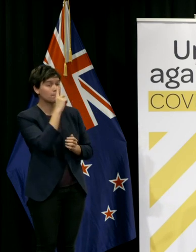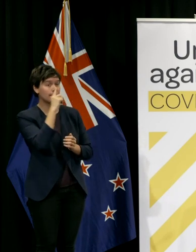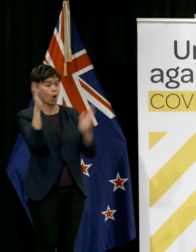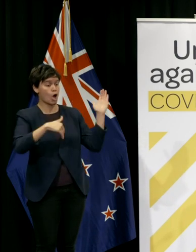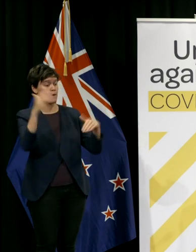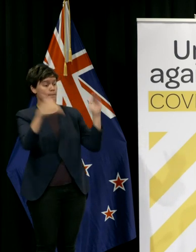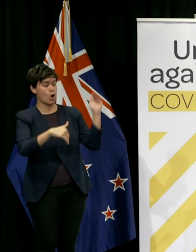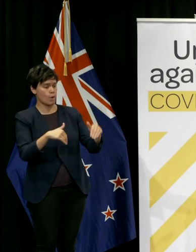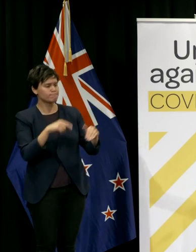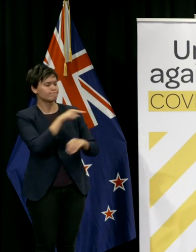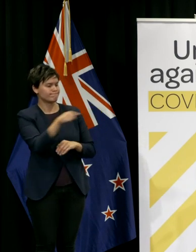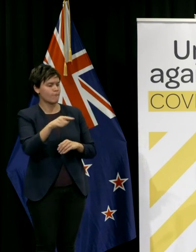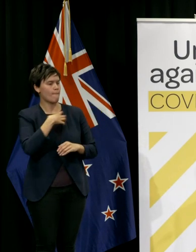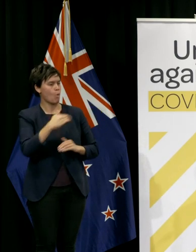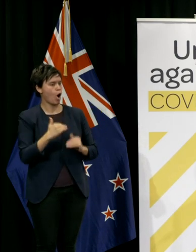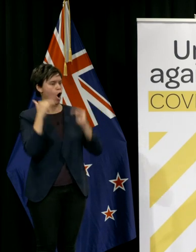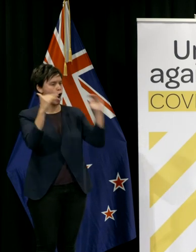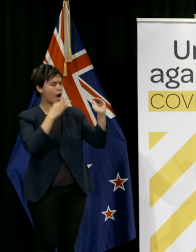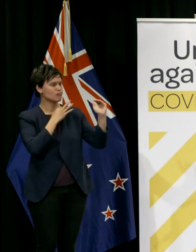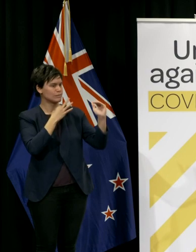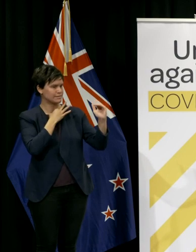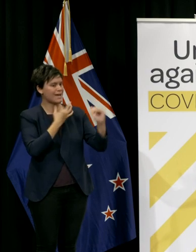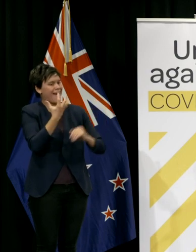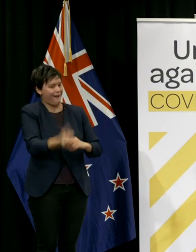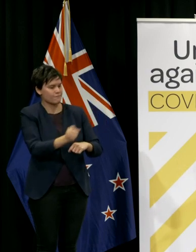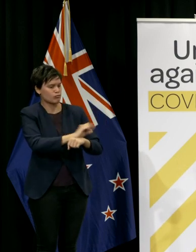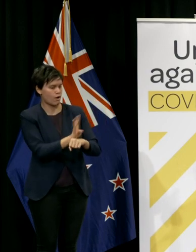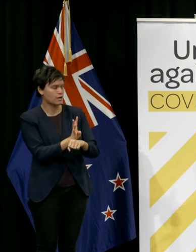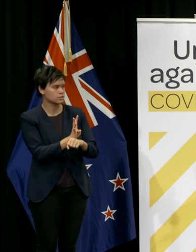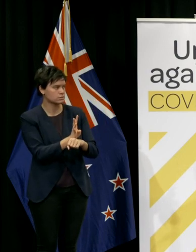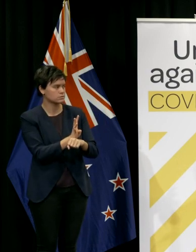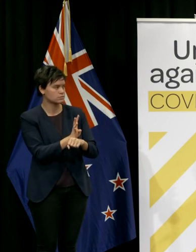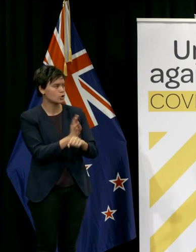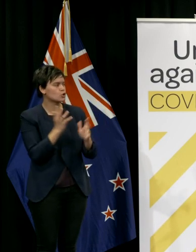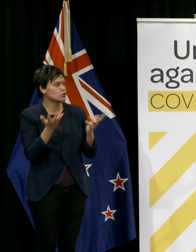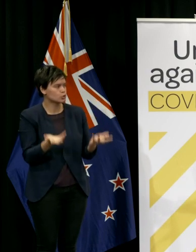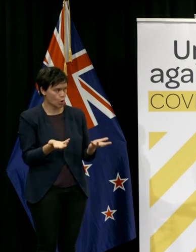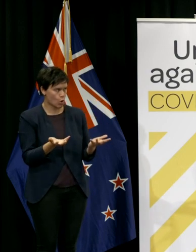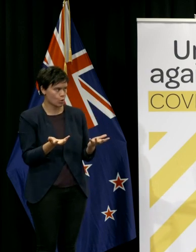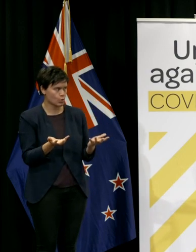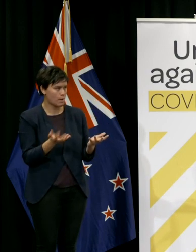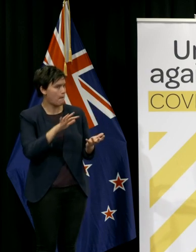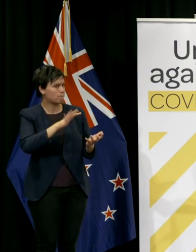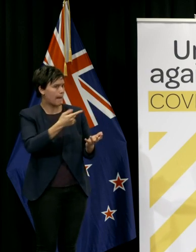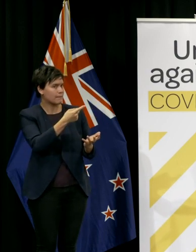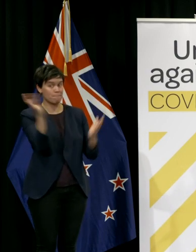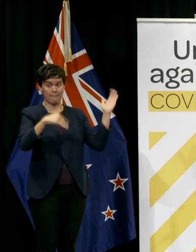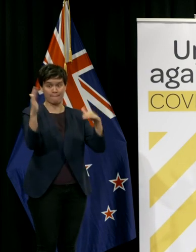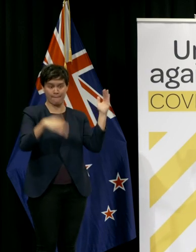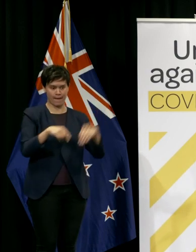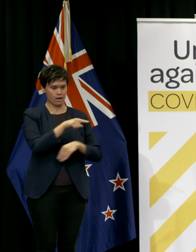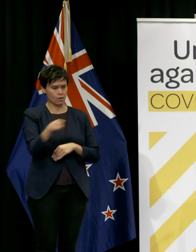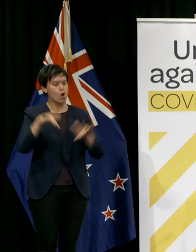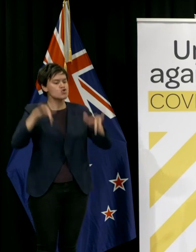be infected with COVID than earlier Correct. on. And I guess they may not show any symptoms at all at the